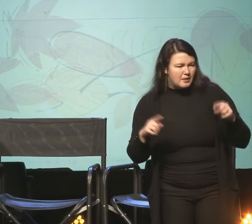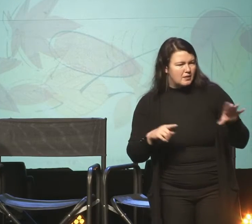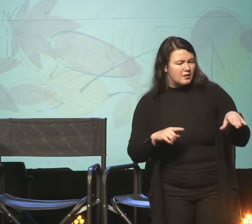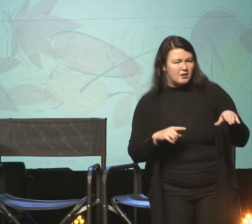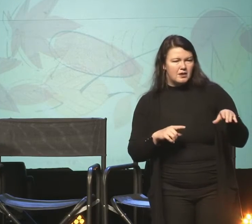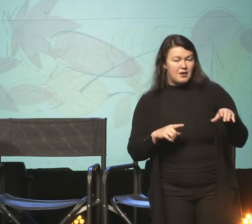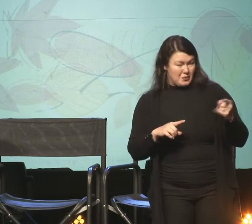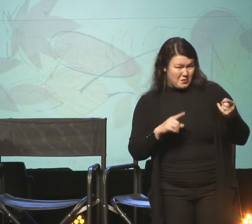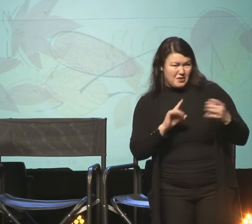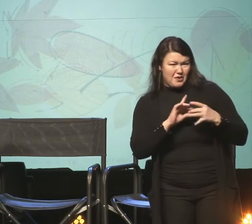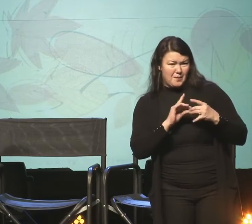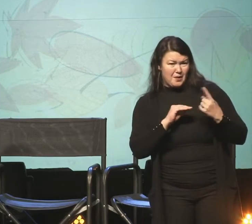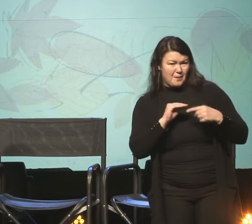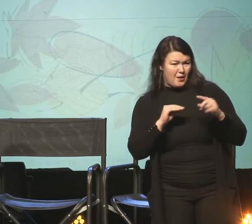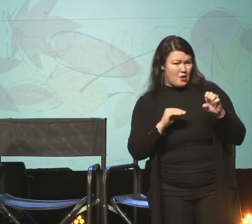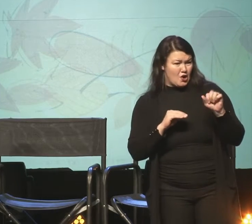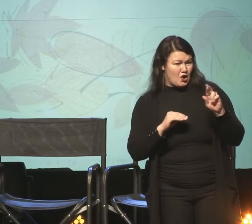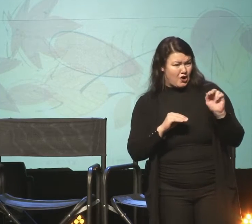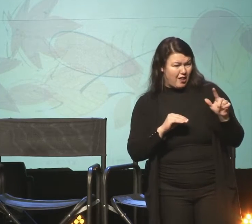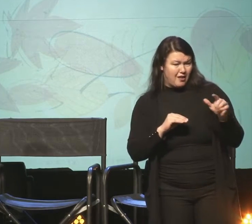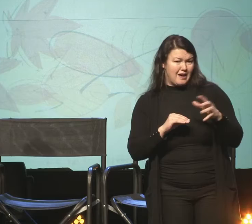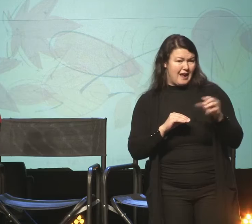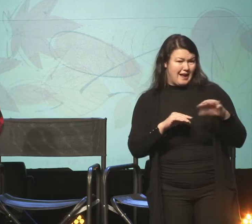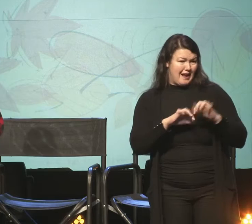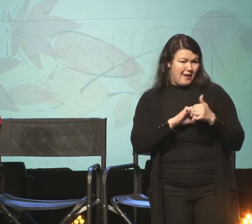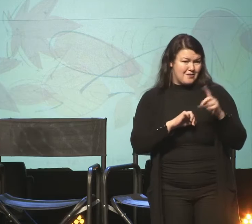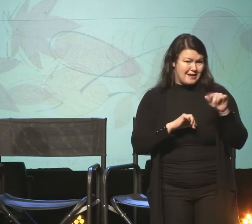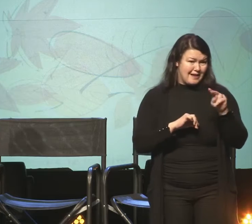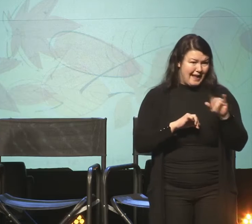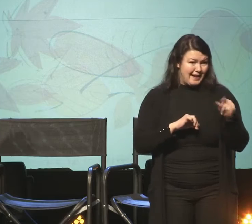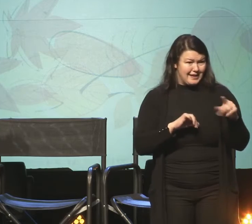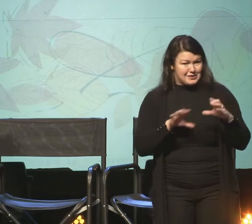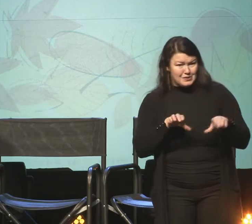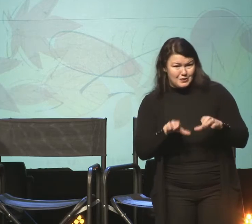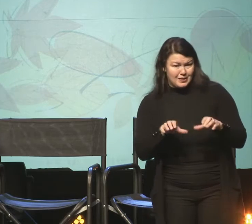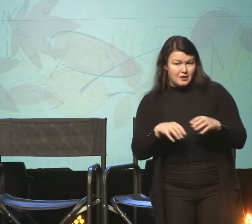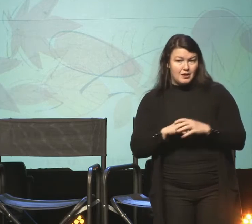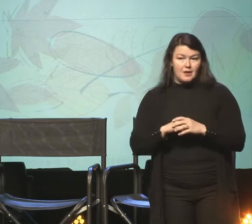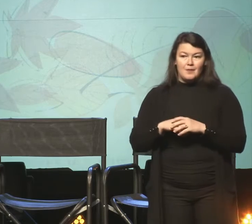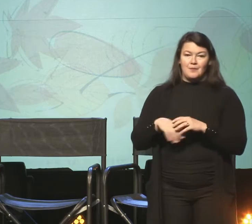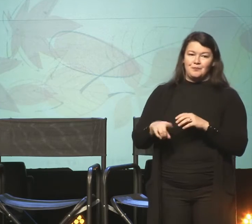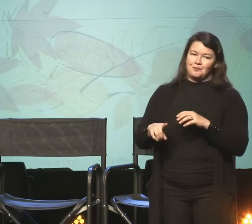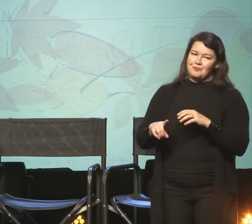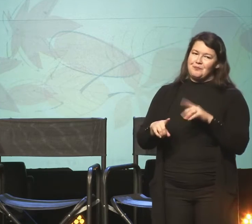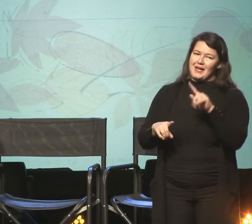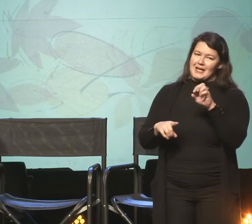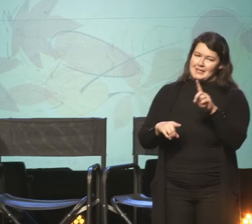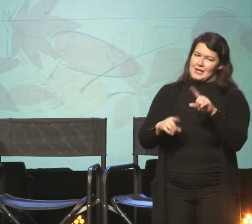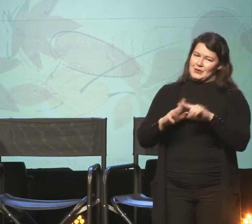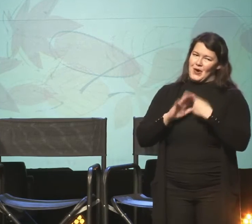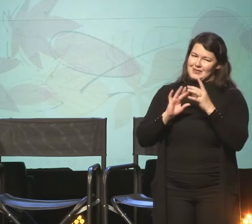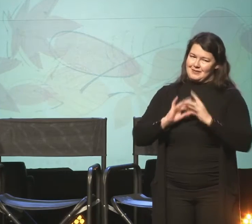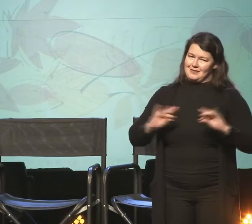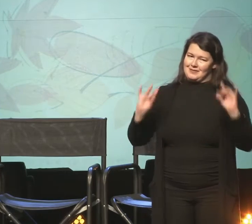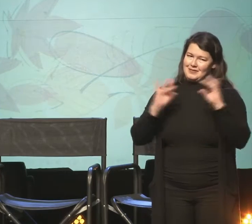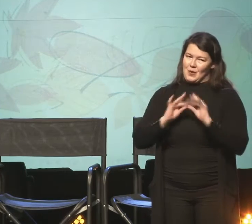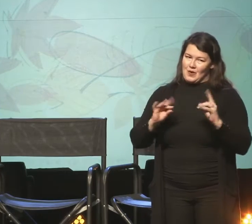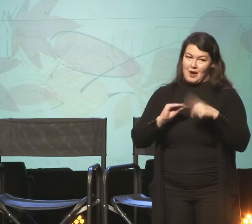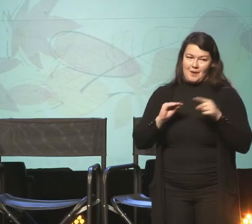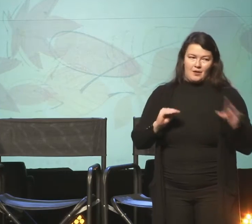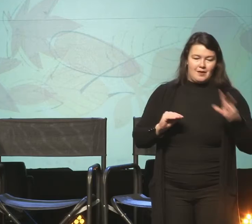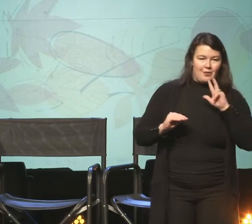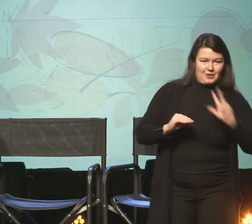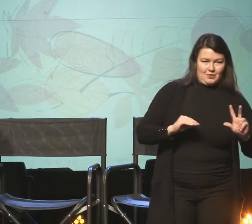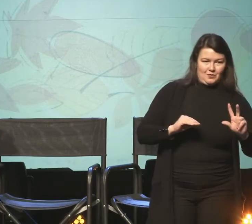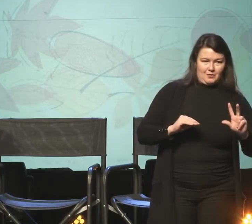you like to make a comment on Earl and how Danny's doing? And Ted starts to tell this story. And he tells this story of how when he was 3 years